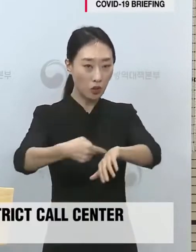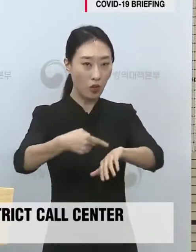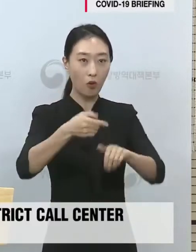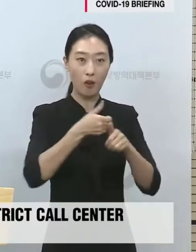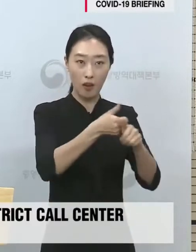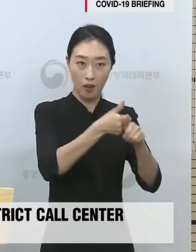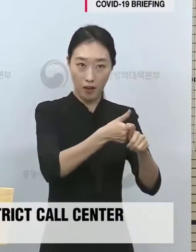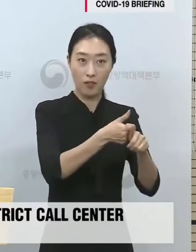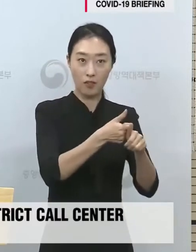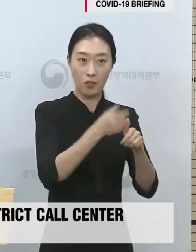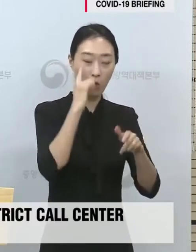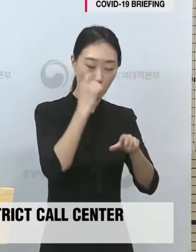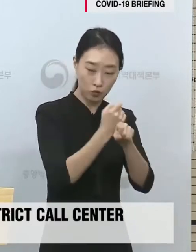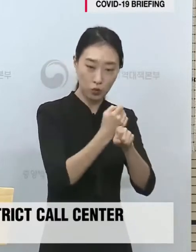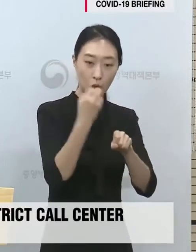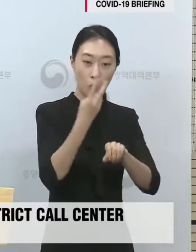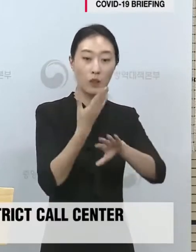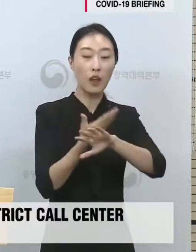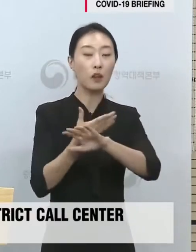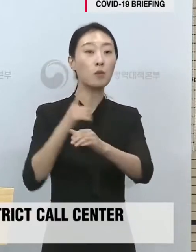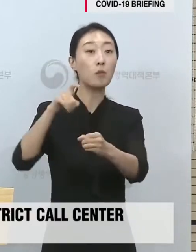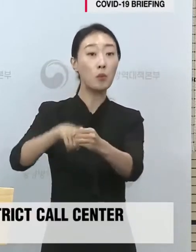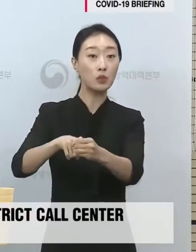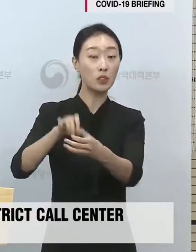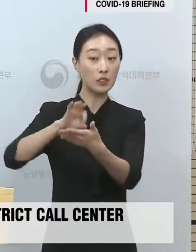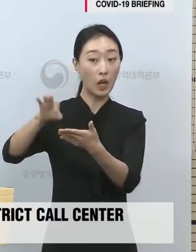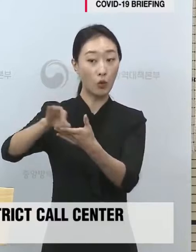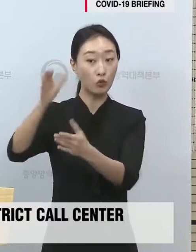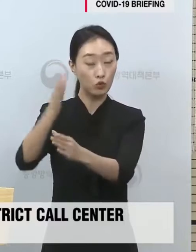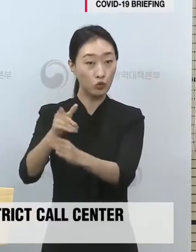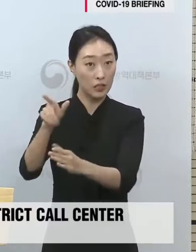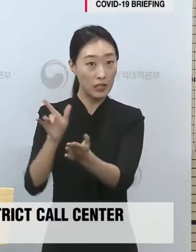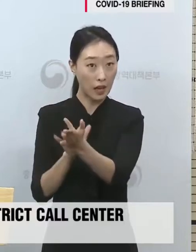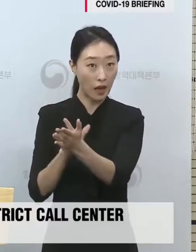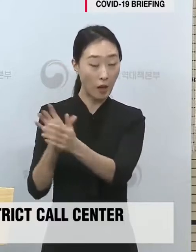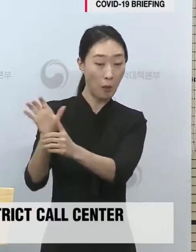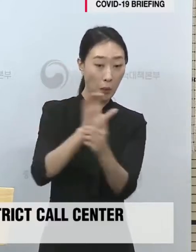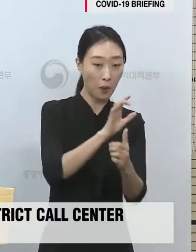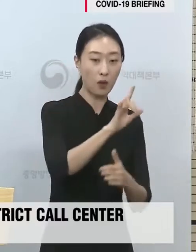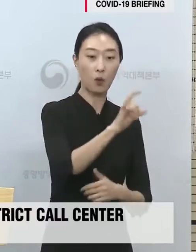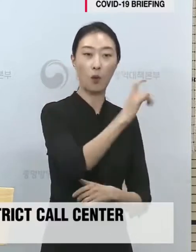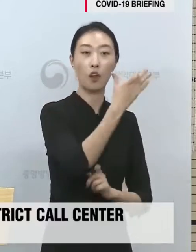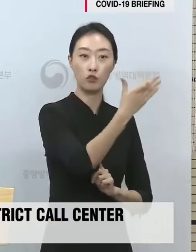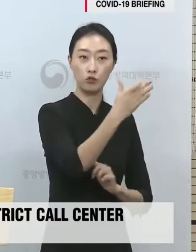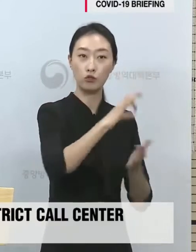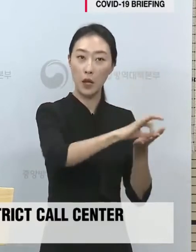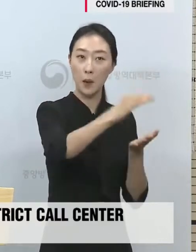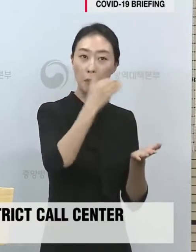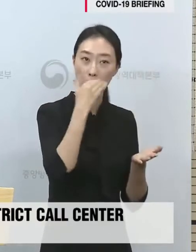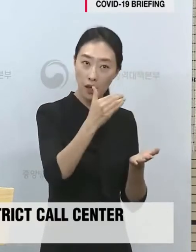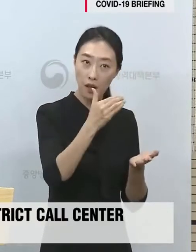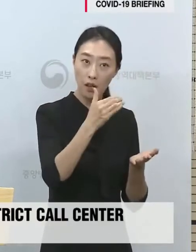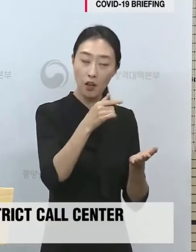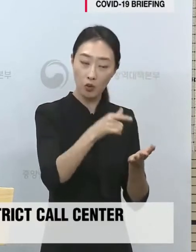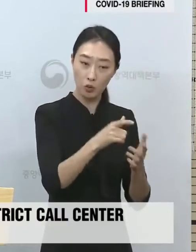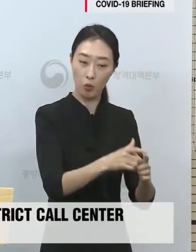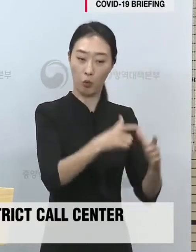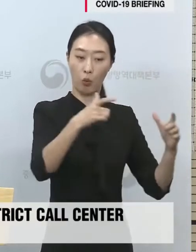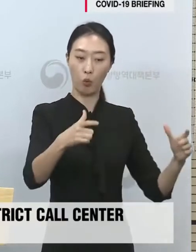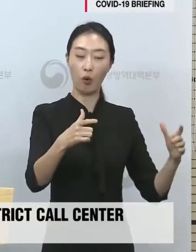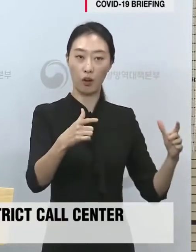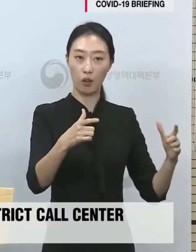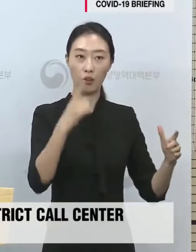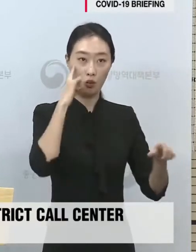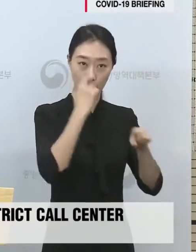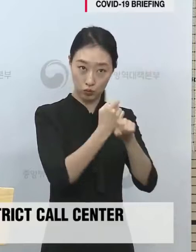researchers, and we have also done research on other medical drugs which